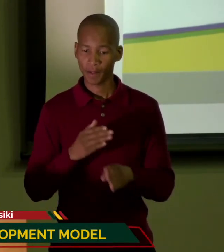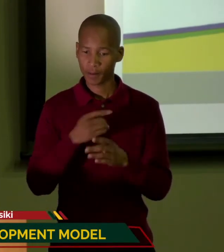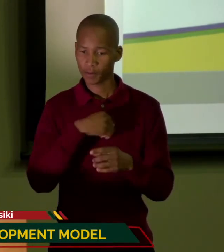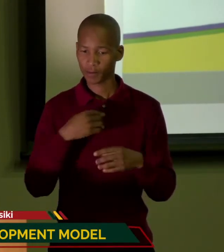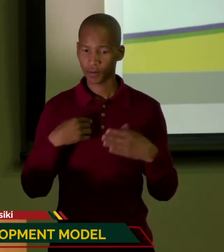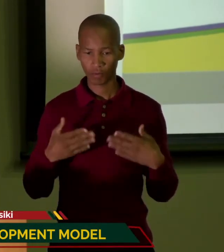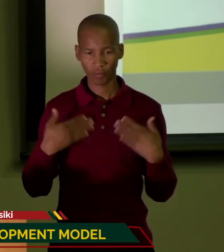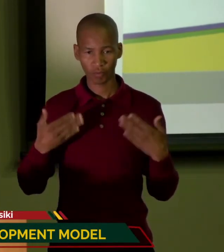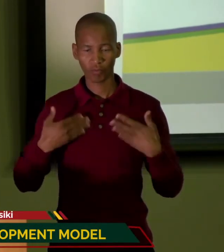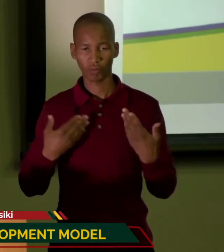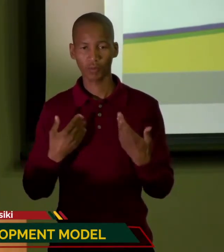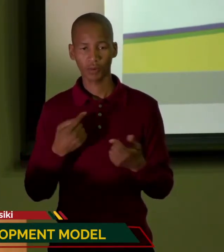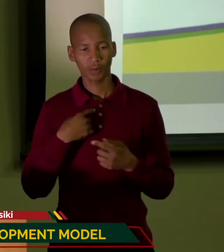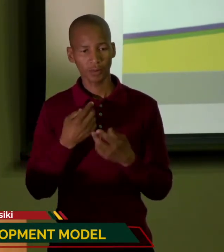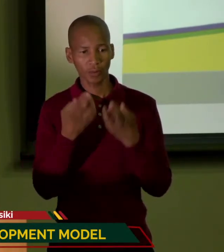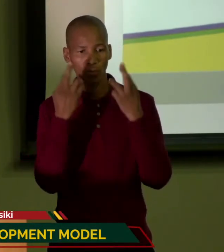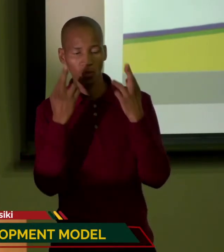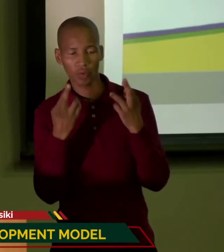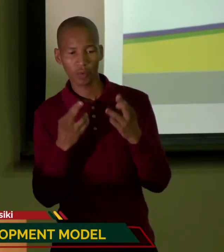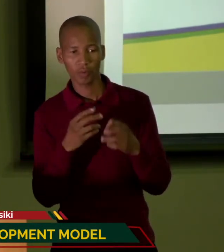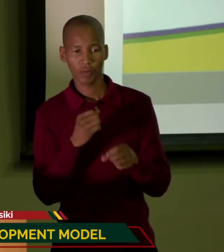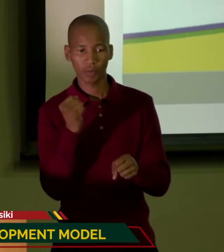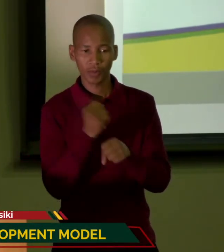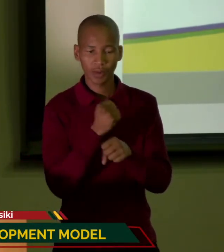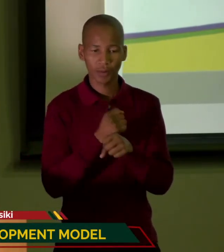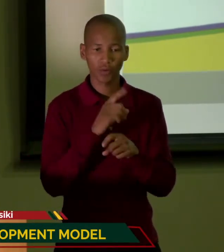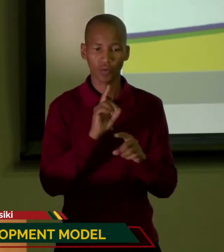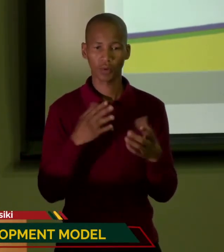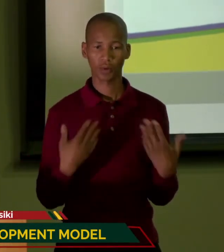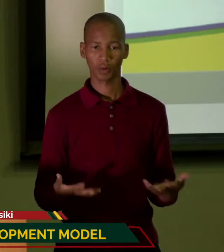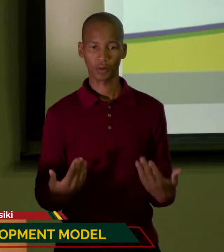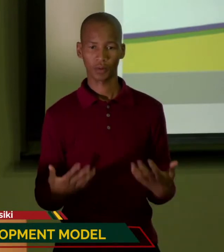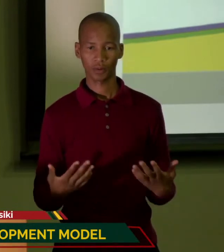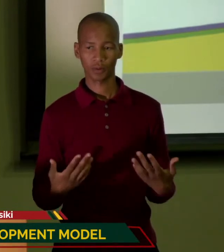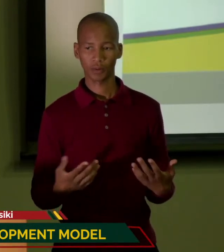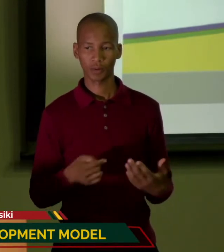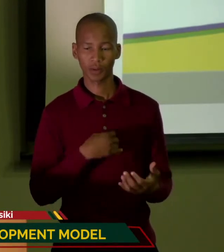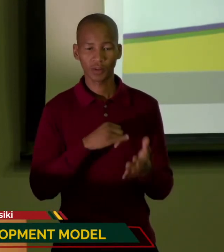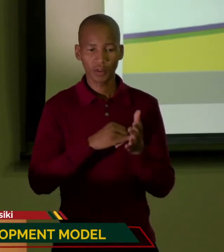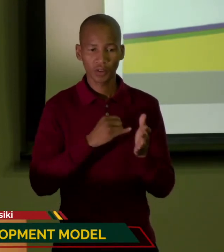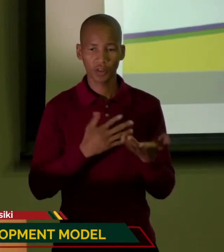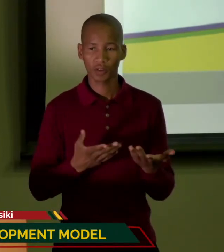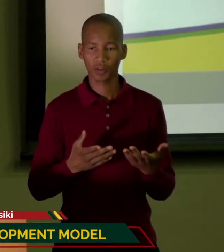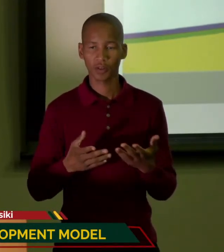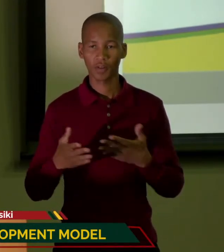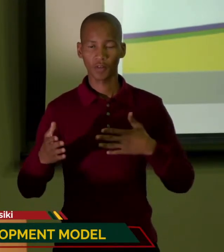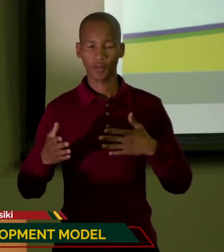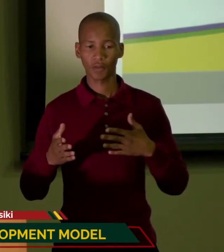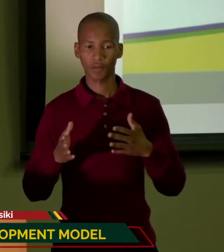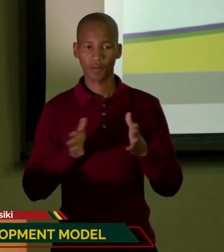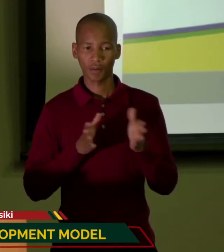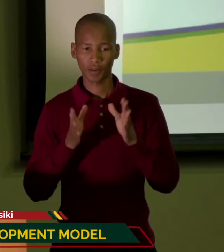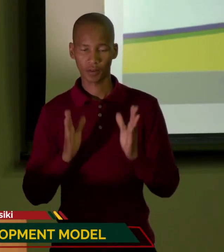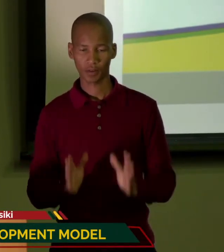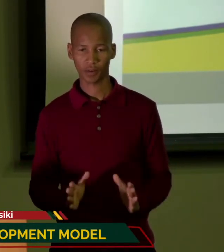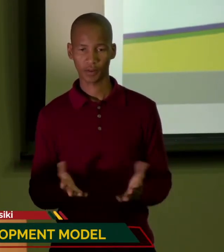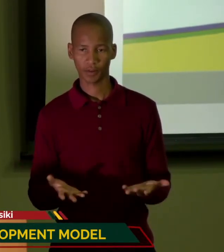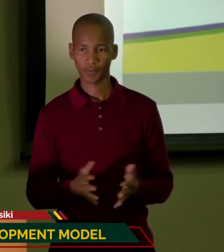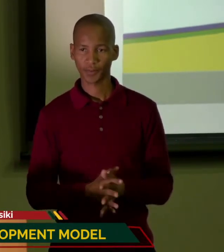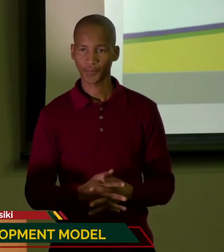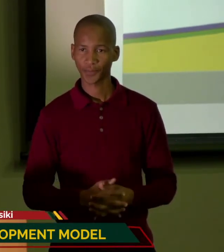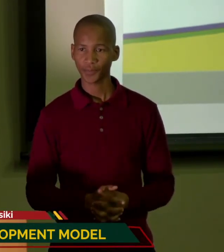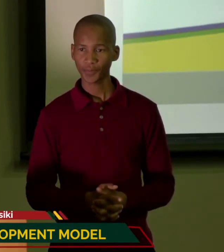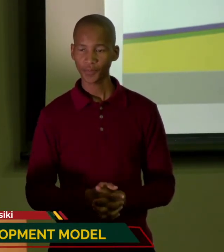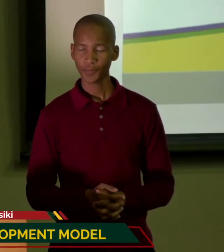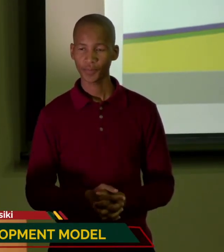umsebenzi uzabakhaphuka thina soba zii-social facilitators then successful consultation in